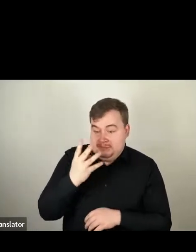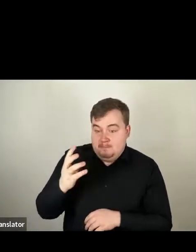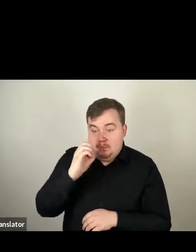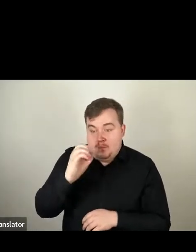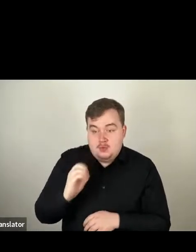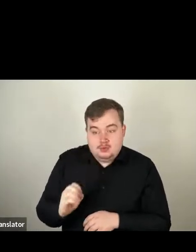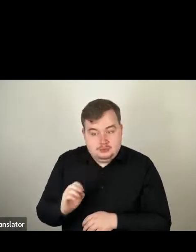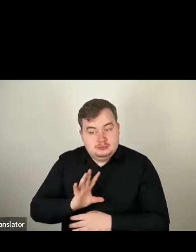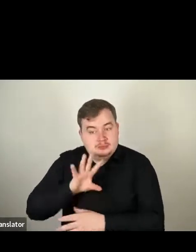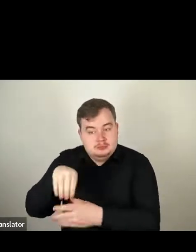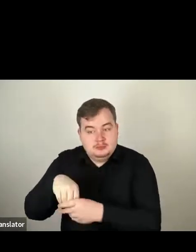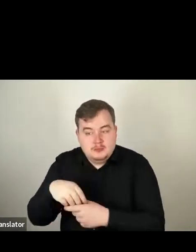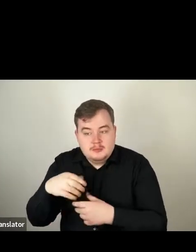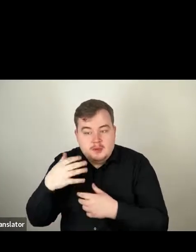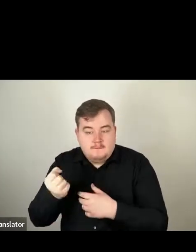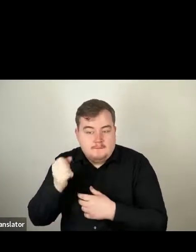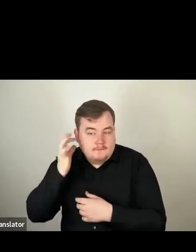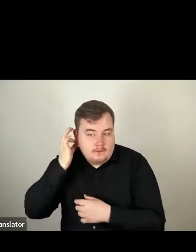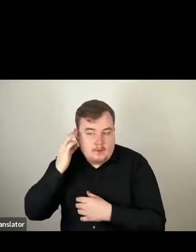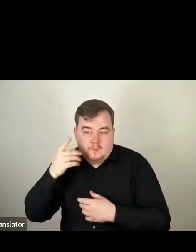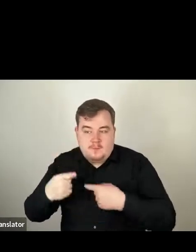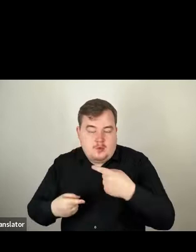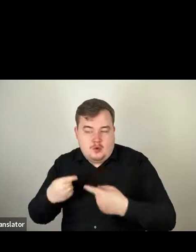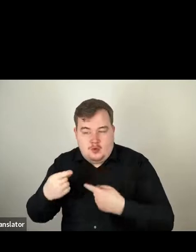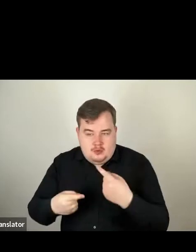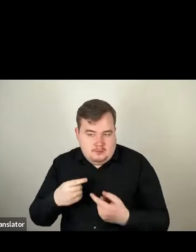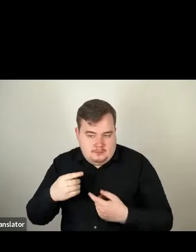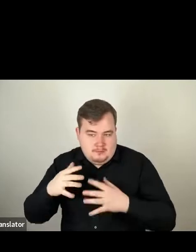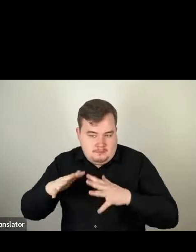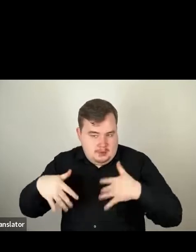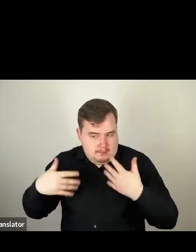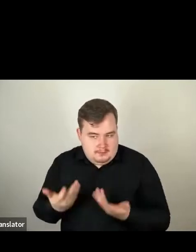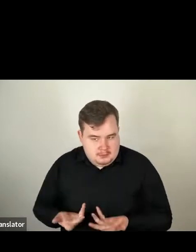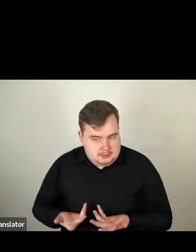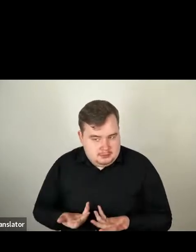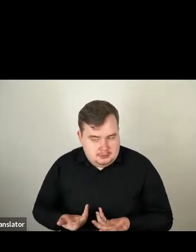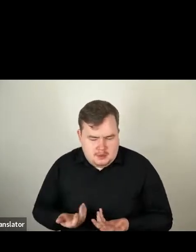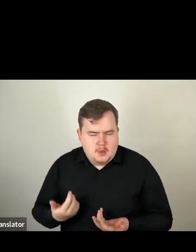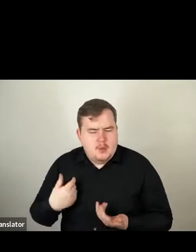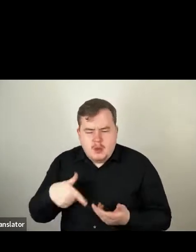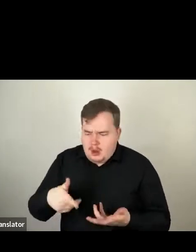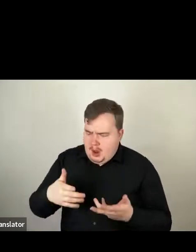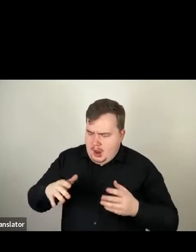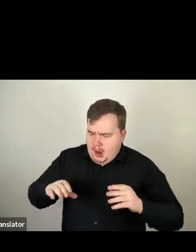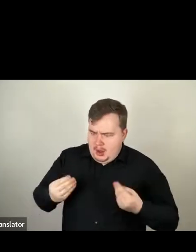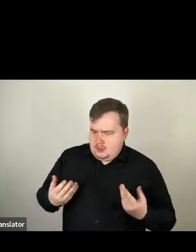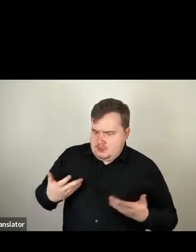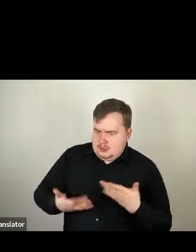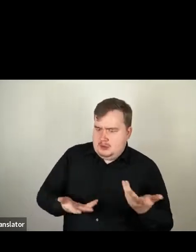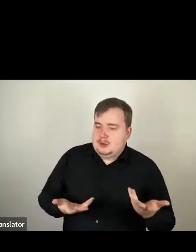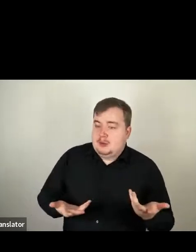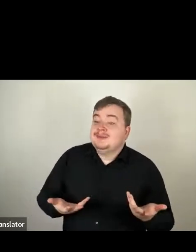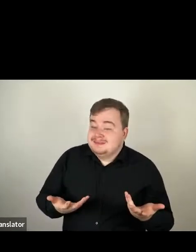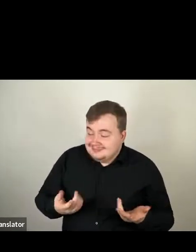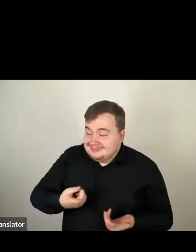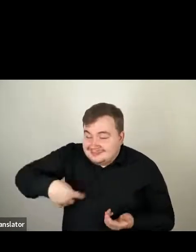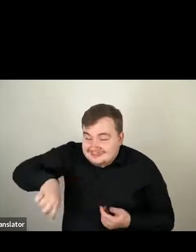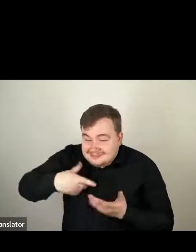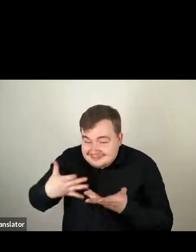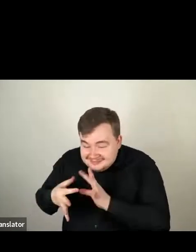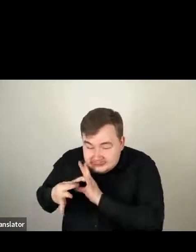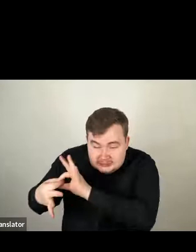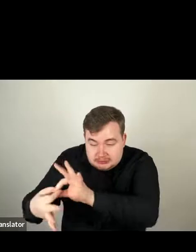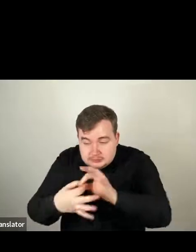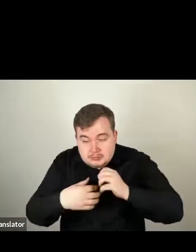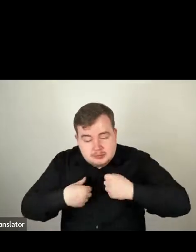parliament. And we have achieved this without quota. It's achieved because women have the